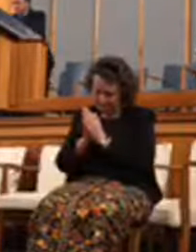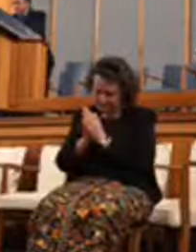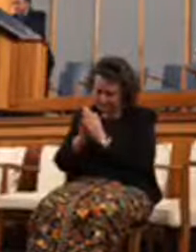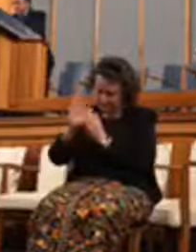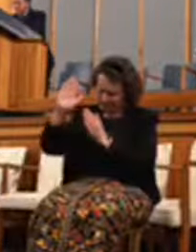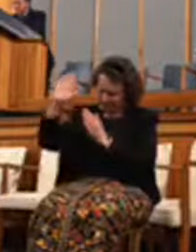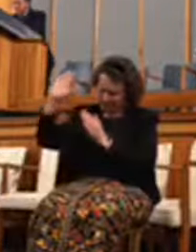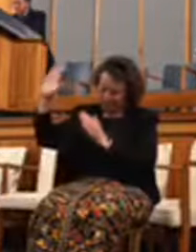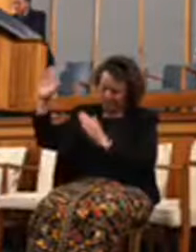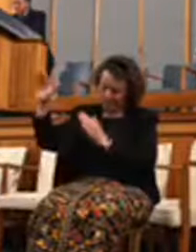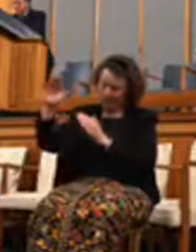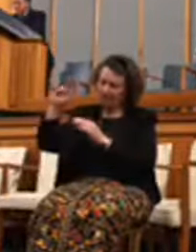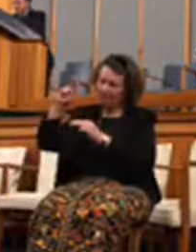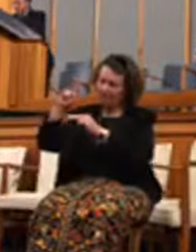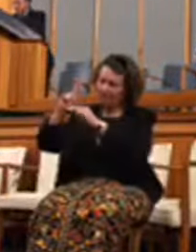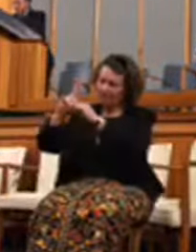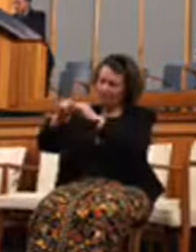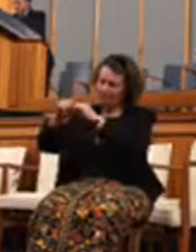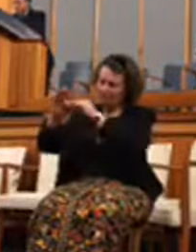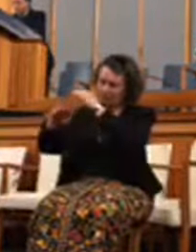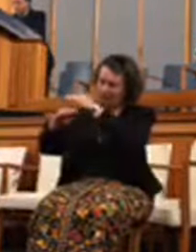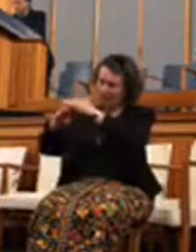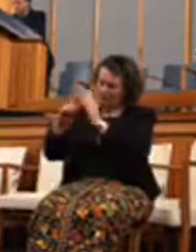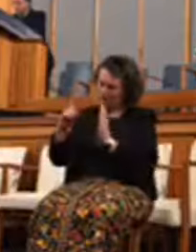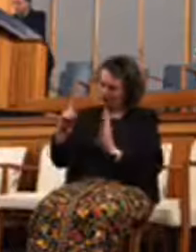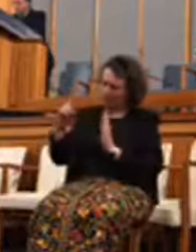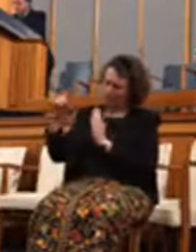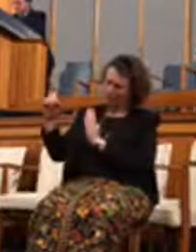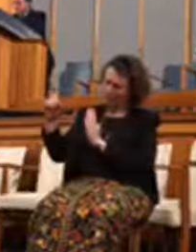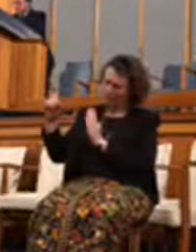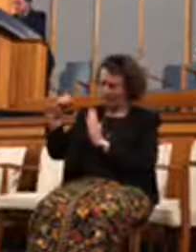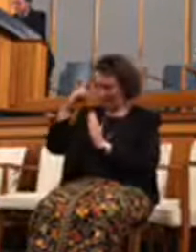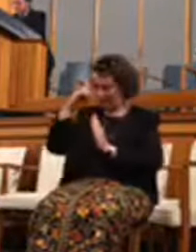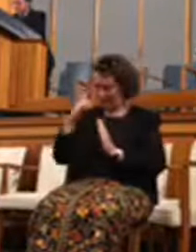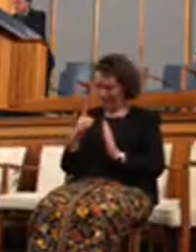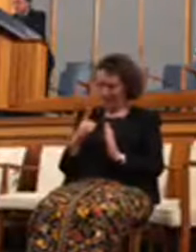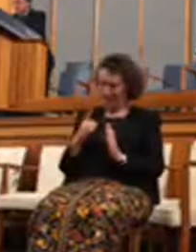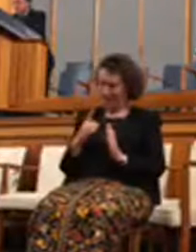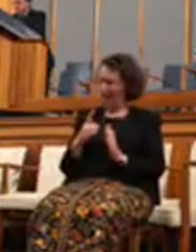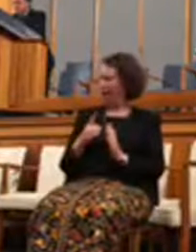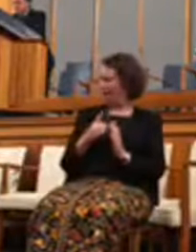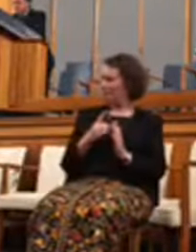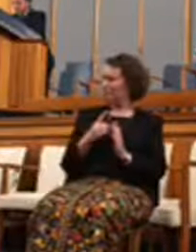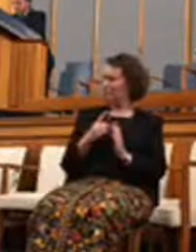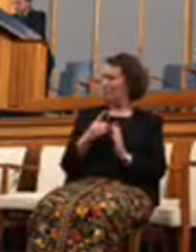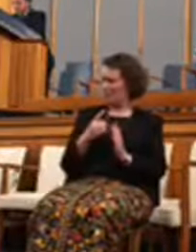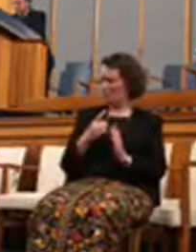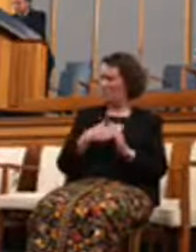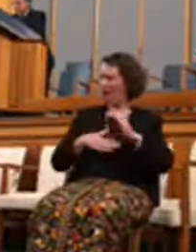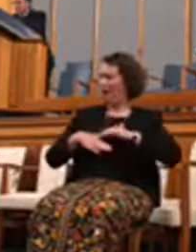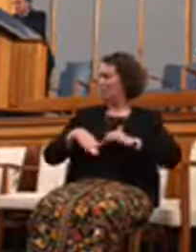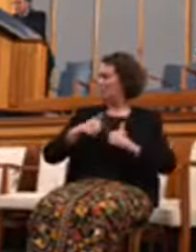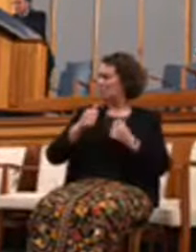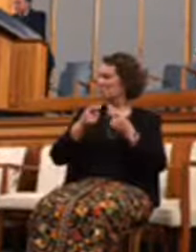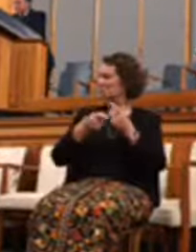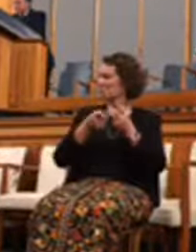Thee not with our own merits, but with the merits of the Lord Jesus